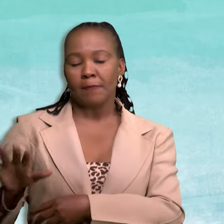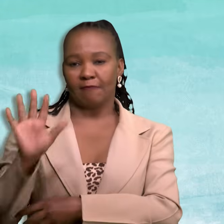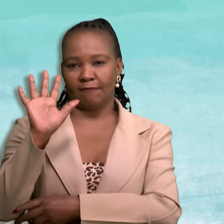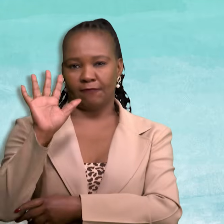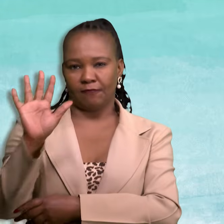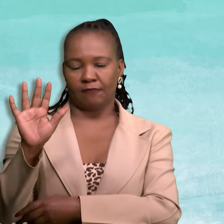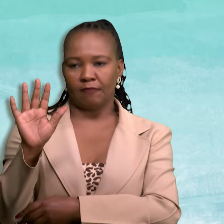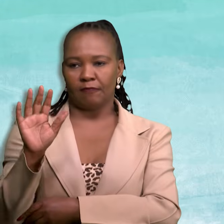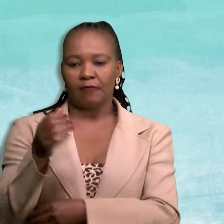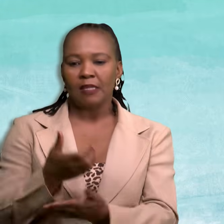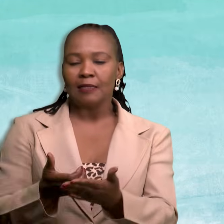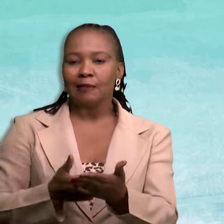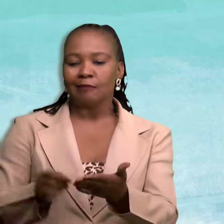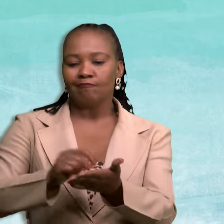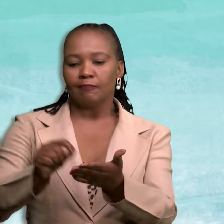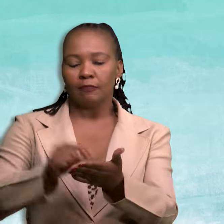writing process.